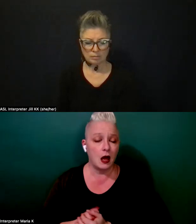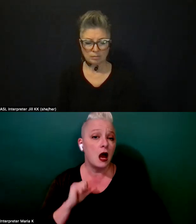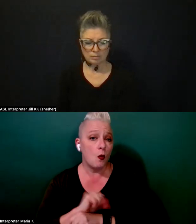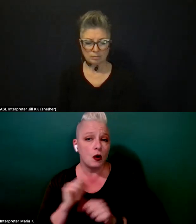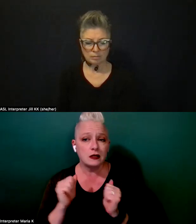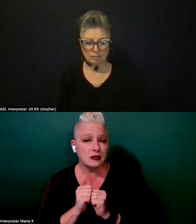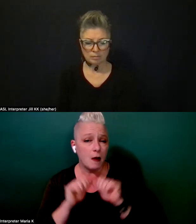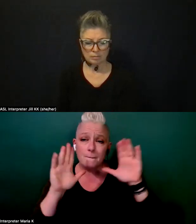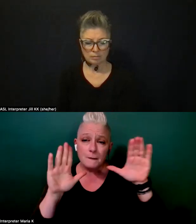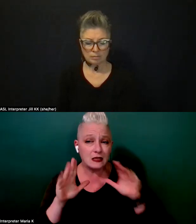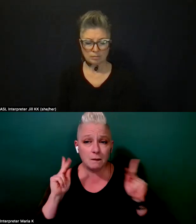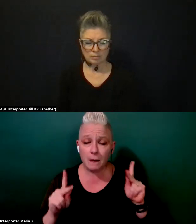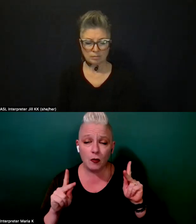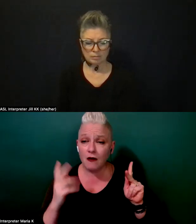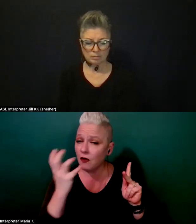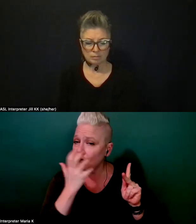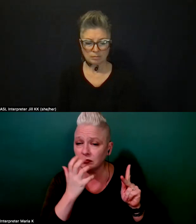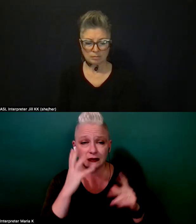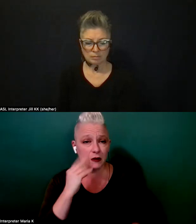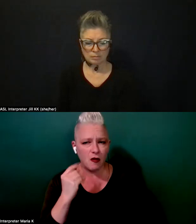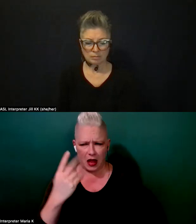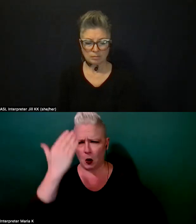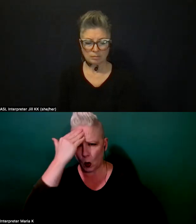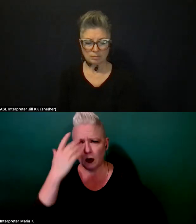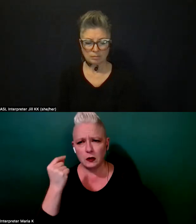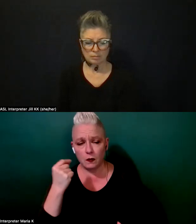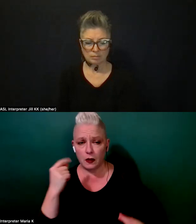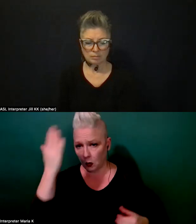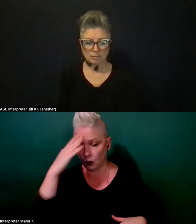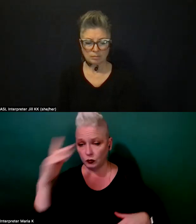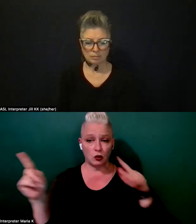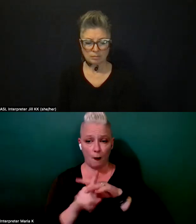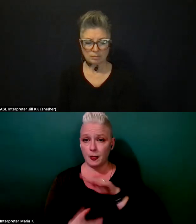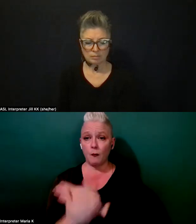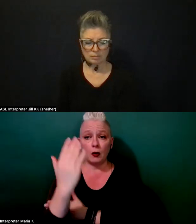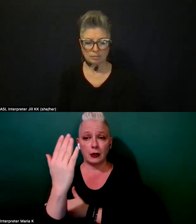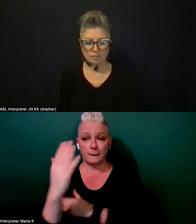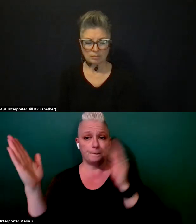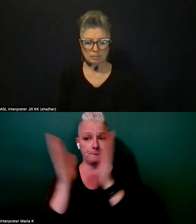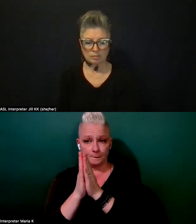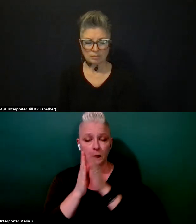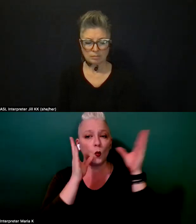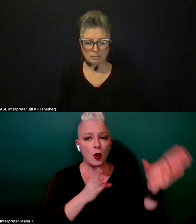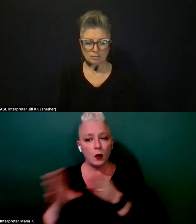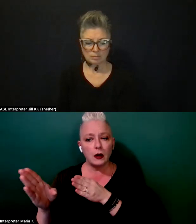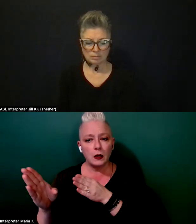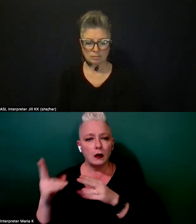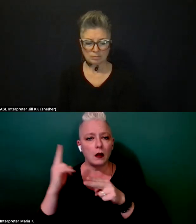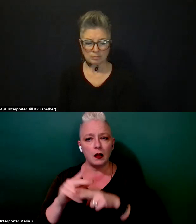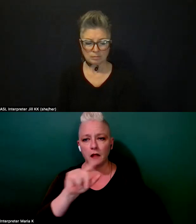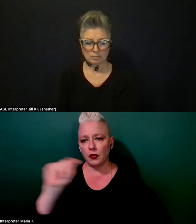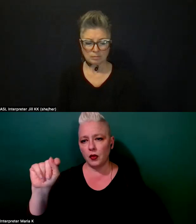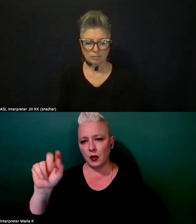amazing experiences, so they really know what they're doing. So they know when they show up in the morning we organize things, we call it the